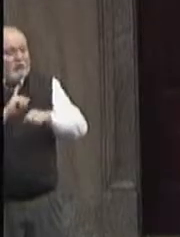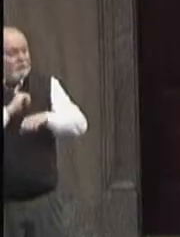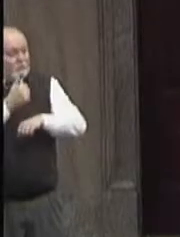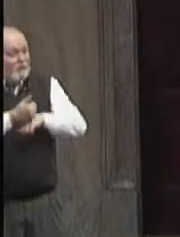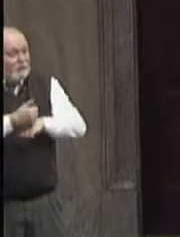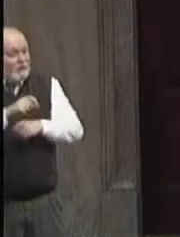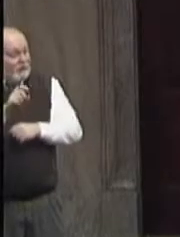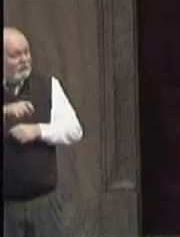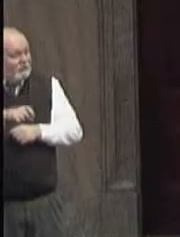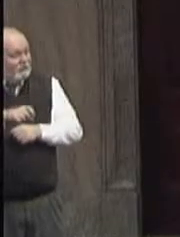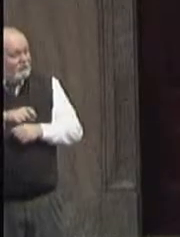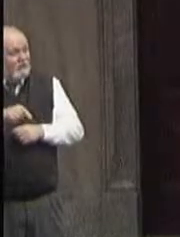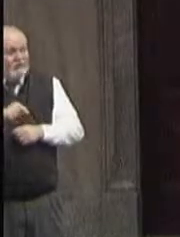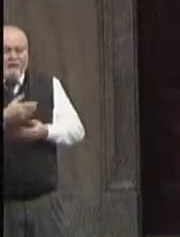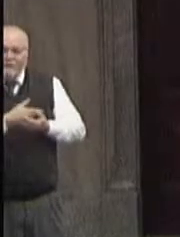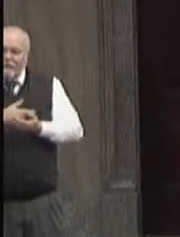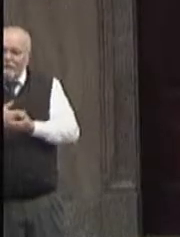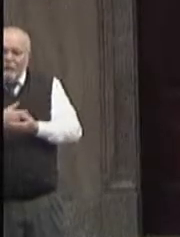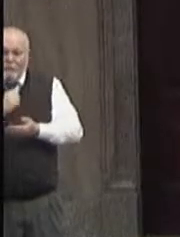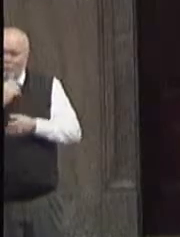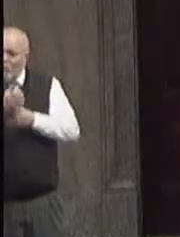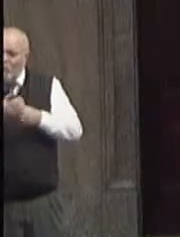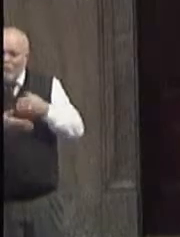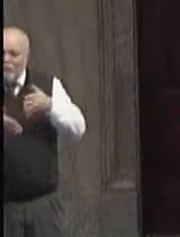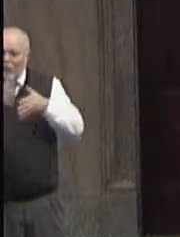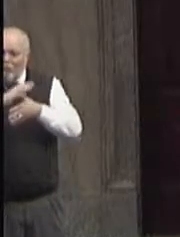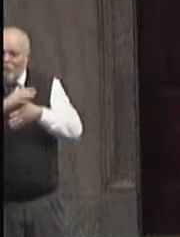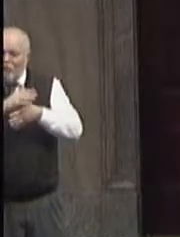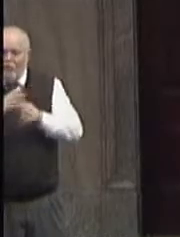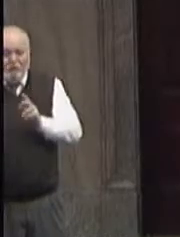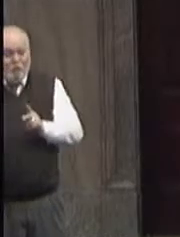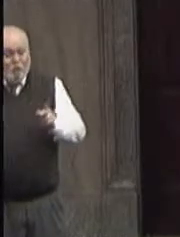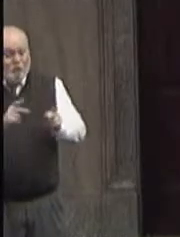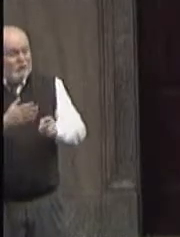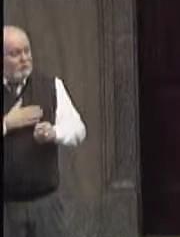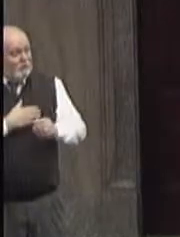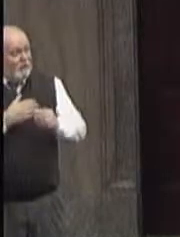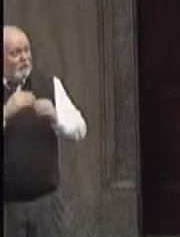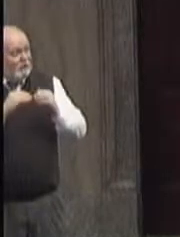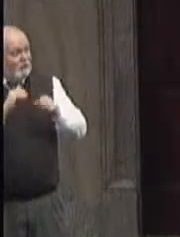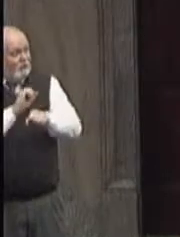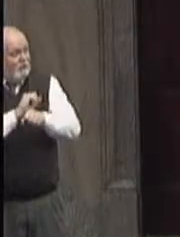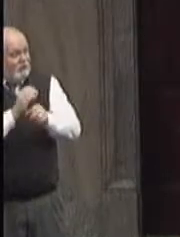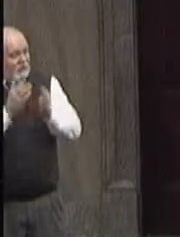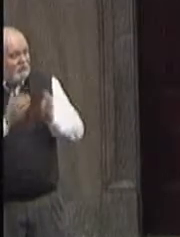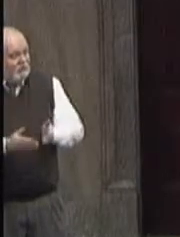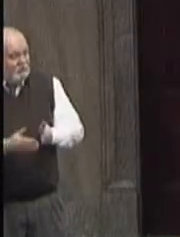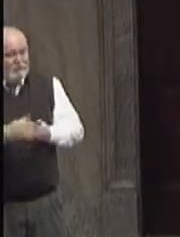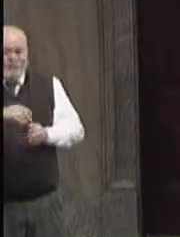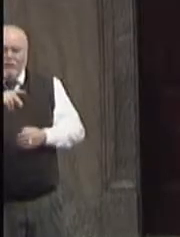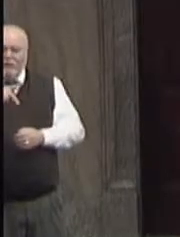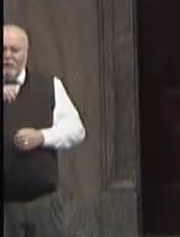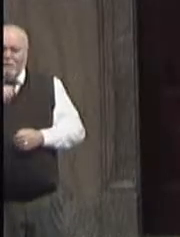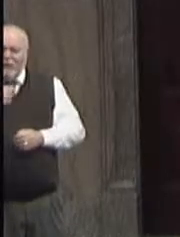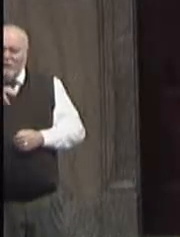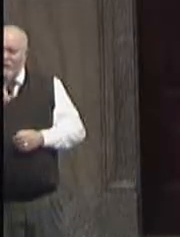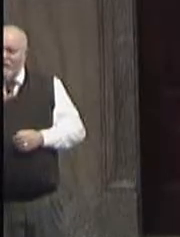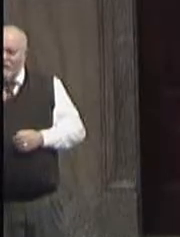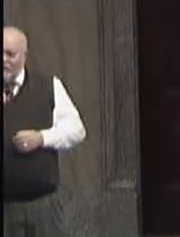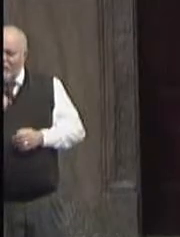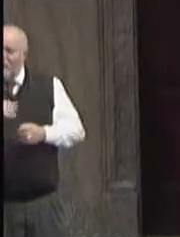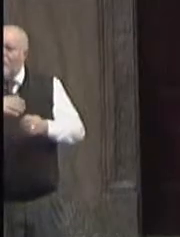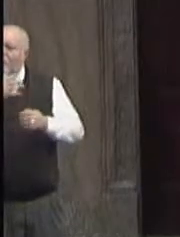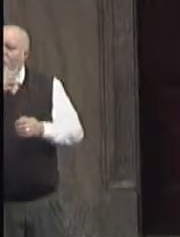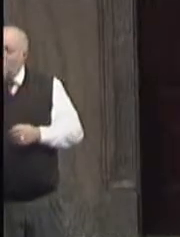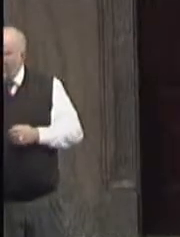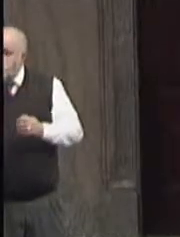of need. These babies do not get priority. According to my colleague, feeding specialist Stacia Paganelli, a parent struggling to feed